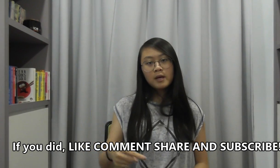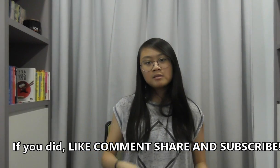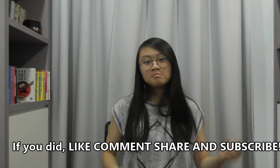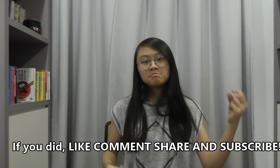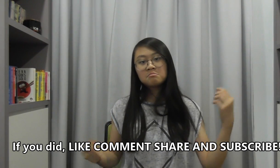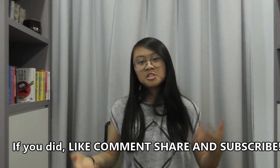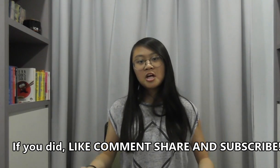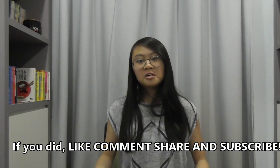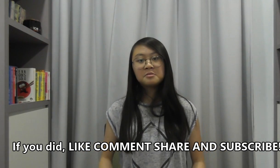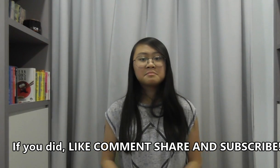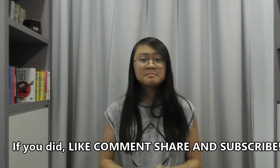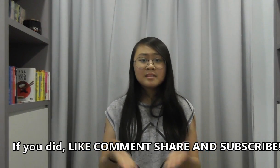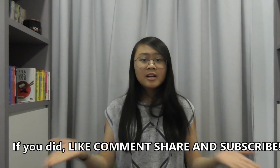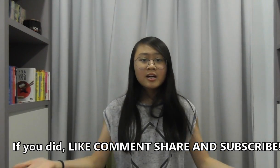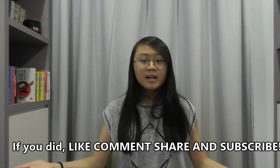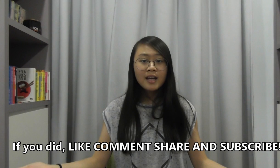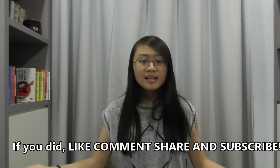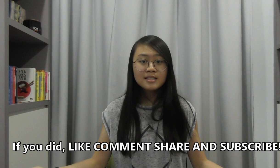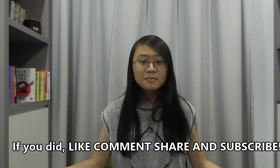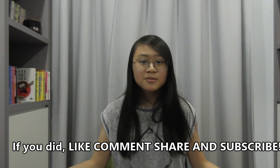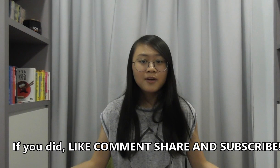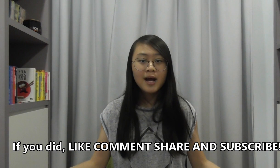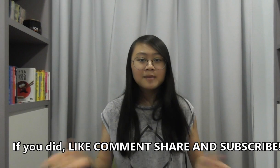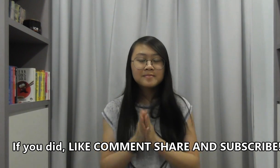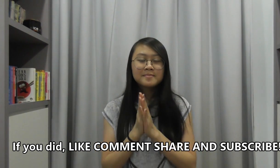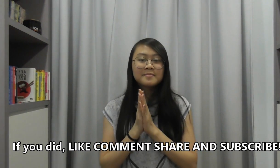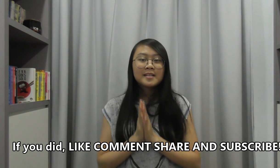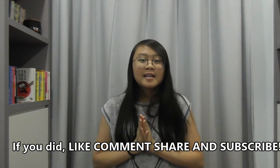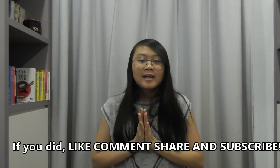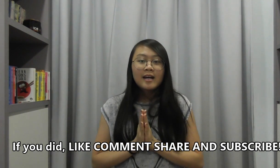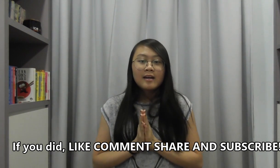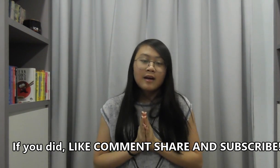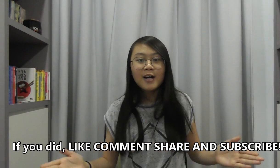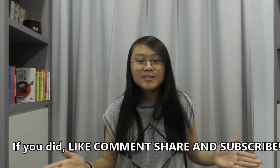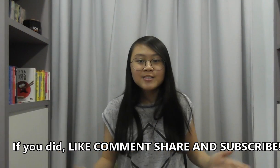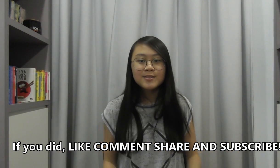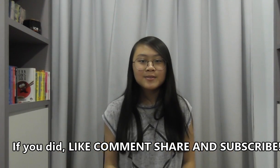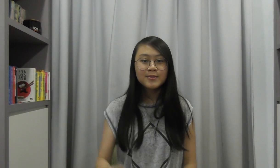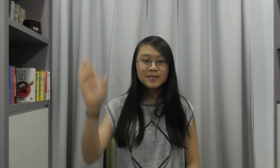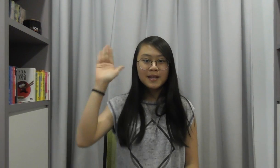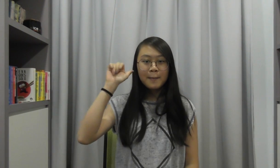comment, share, and subscribe. And I'll see you soon.